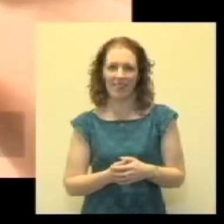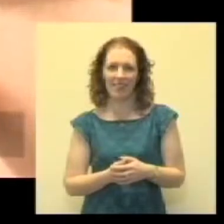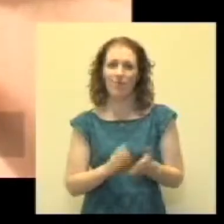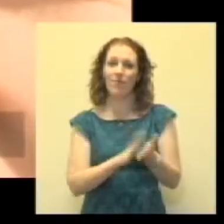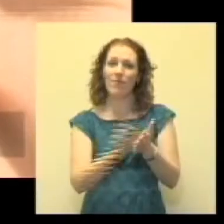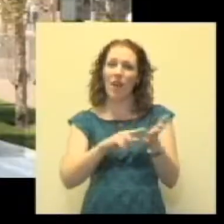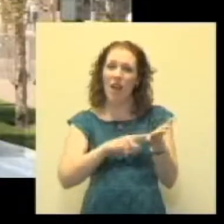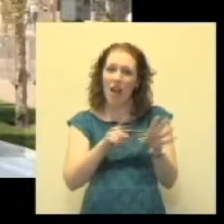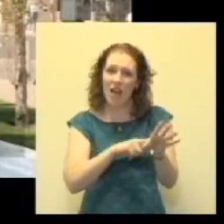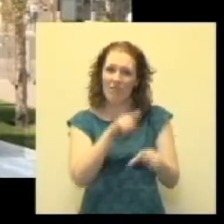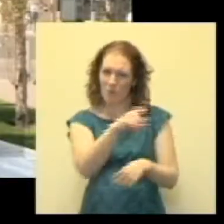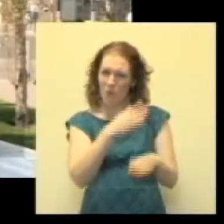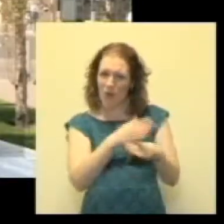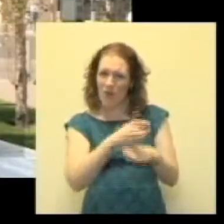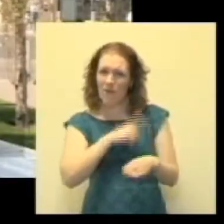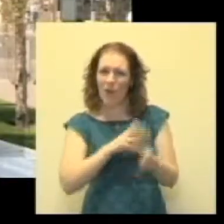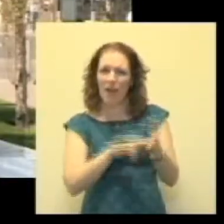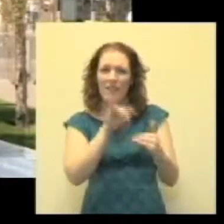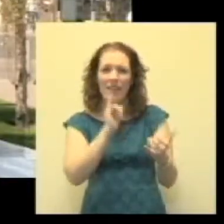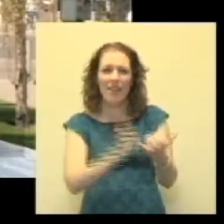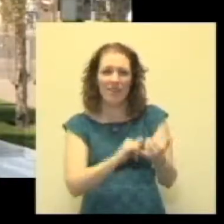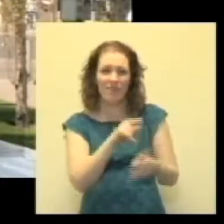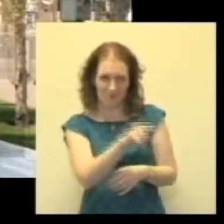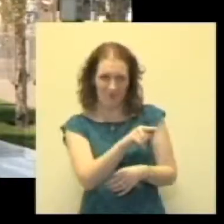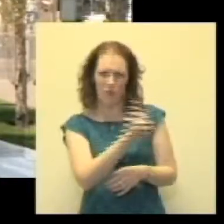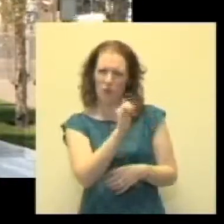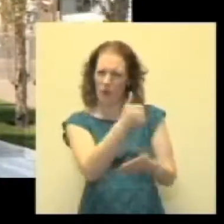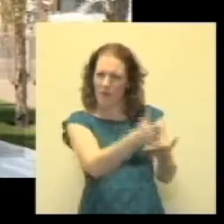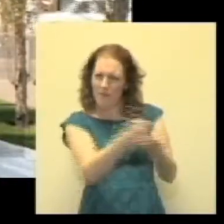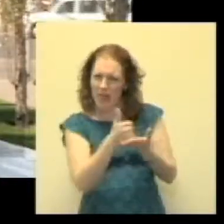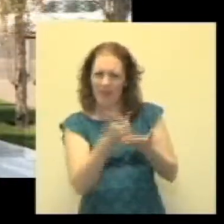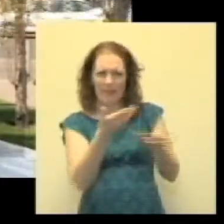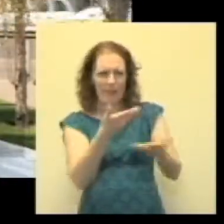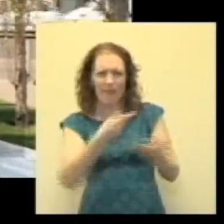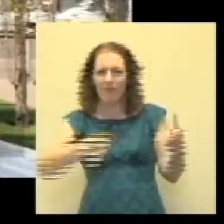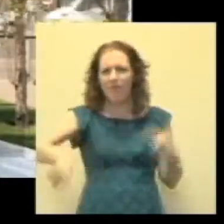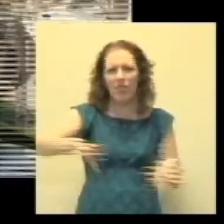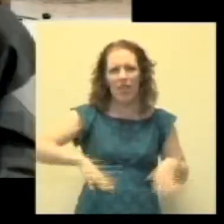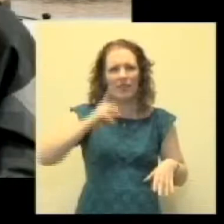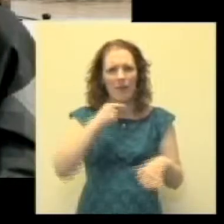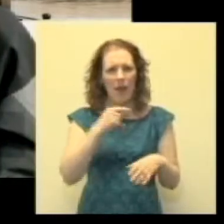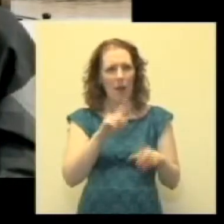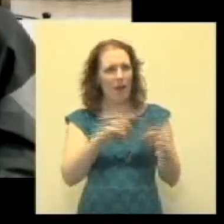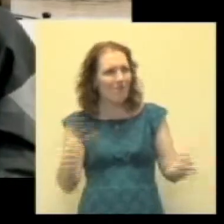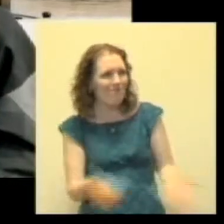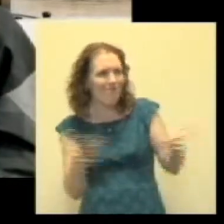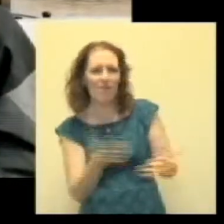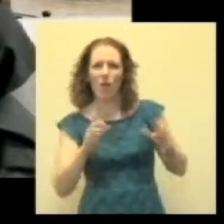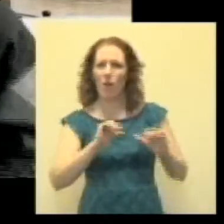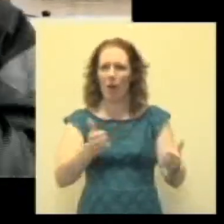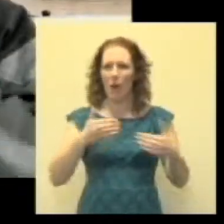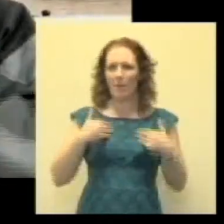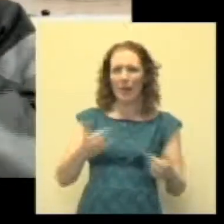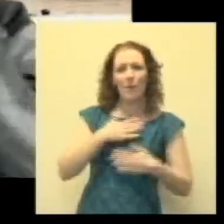Holly, you work for the National Deaf Children's Society. What advice would you give to young deaf people to help promote good emotional